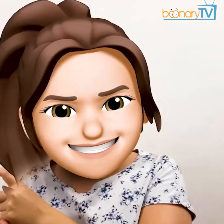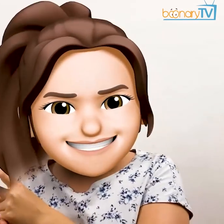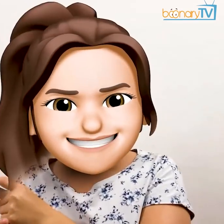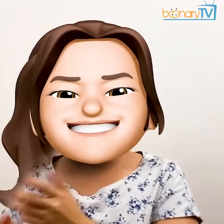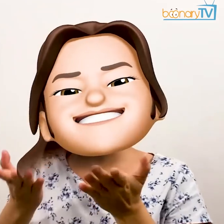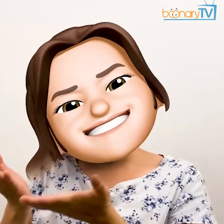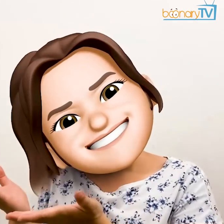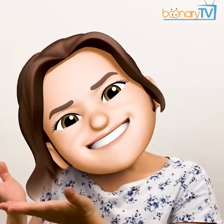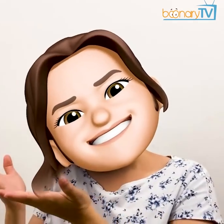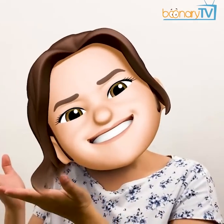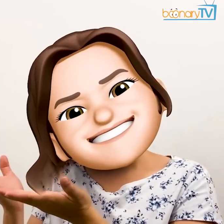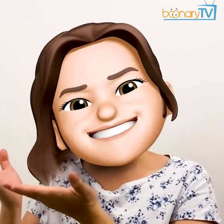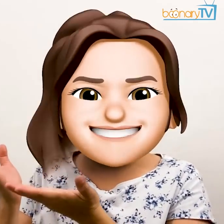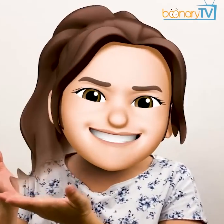you you you You